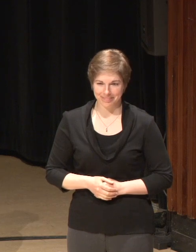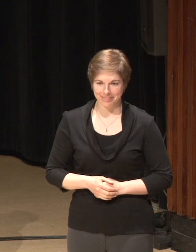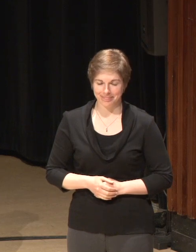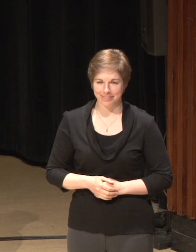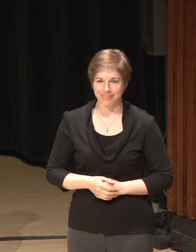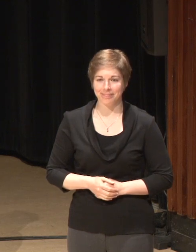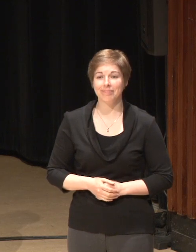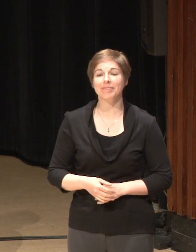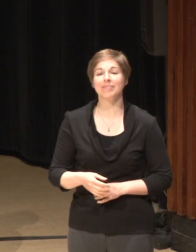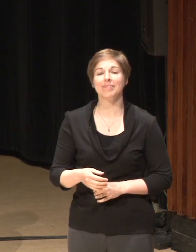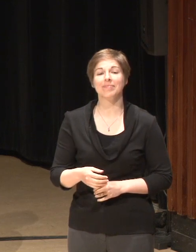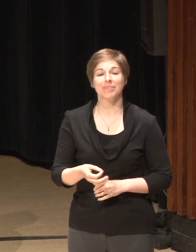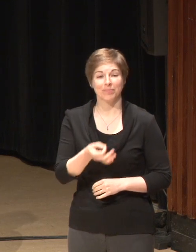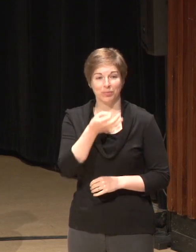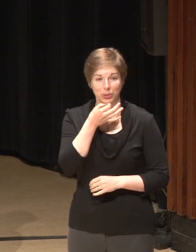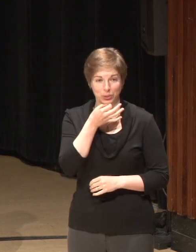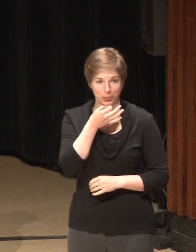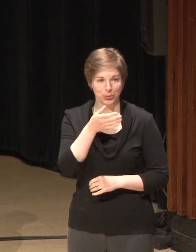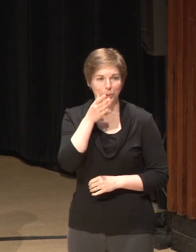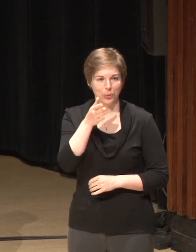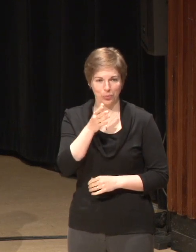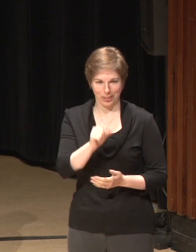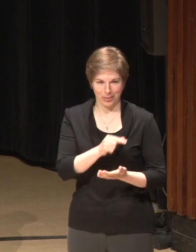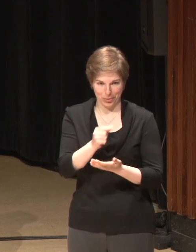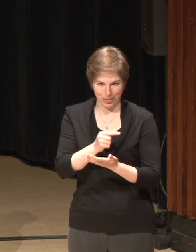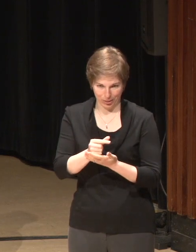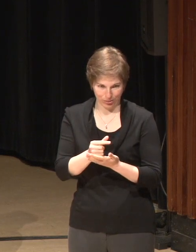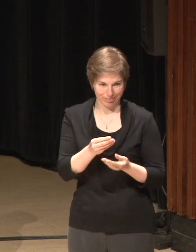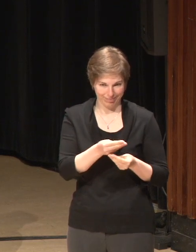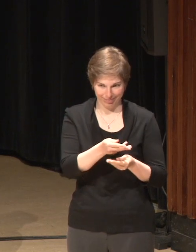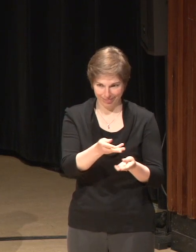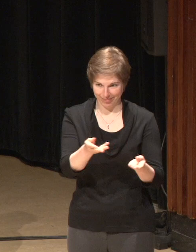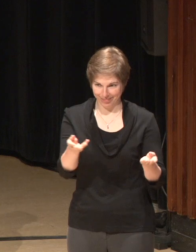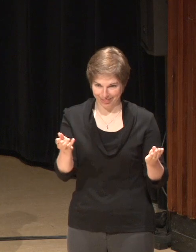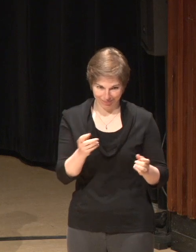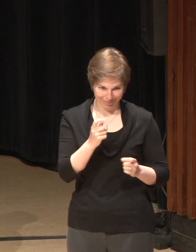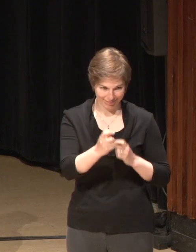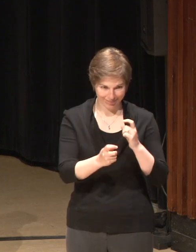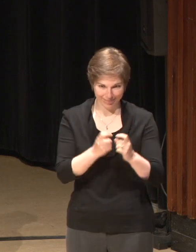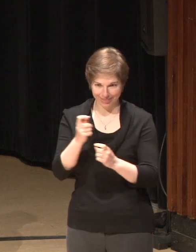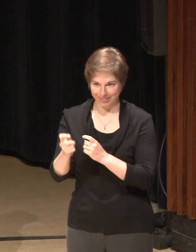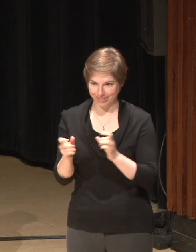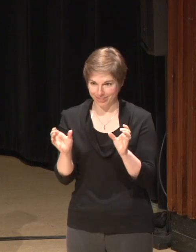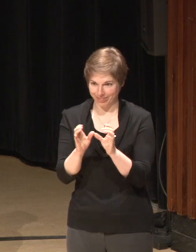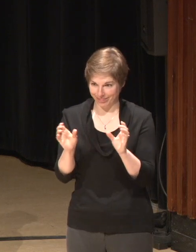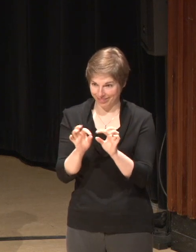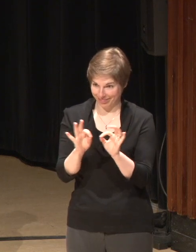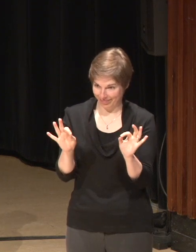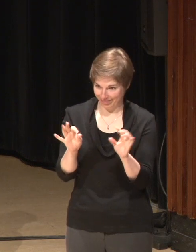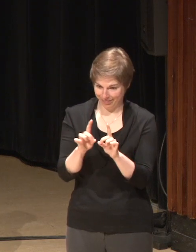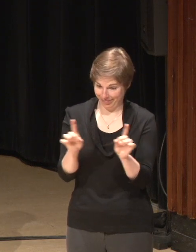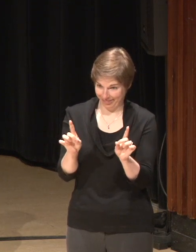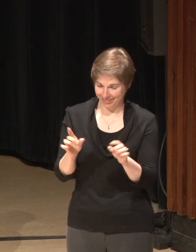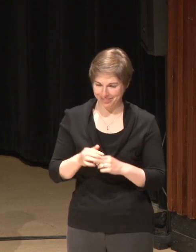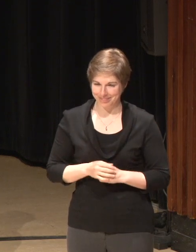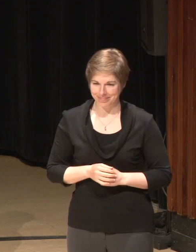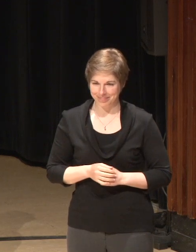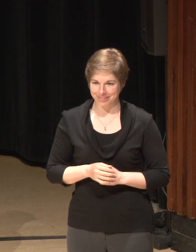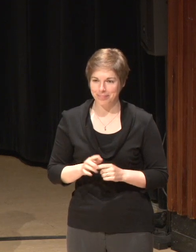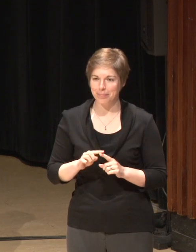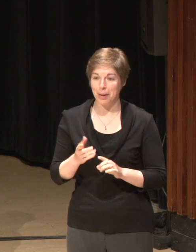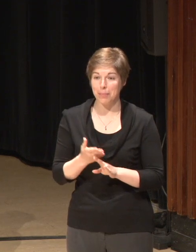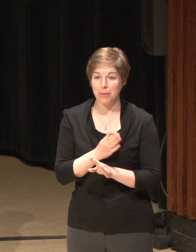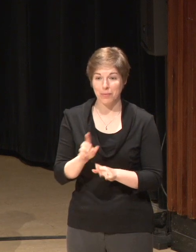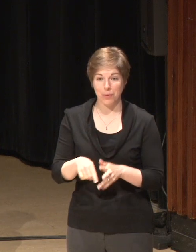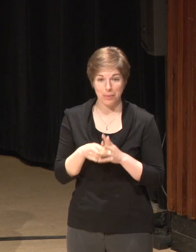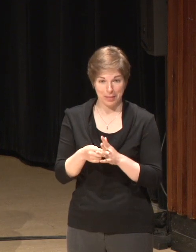In just a few moments, we present our graduates with their diplomas and certificates. But before we do, it's my distinct pleasure to